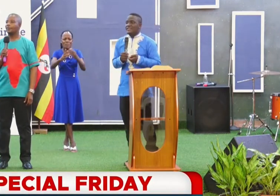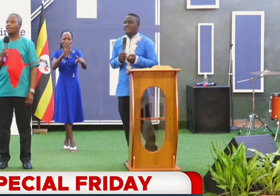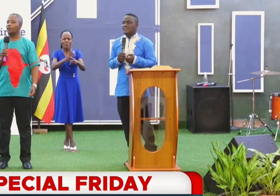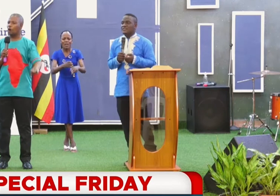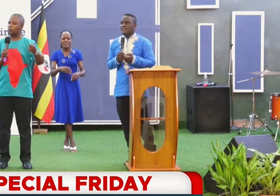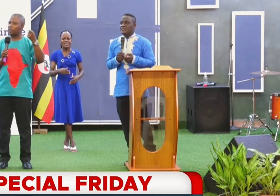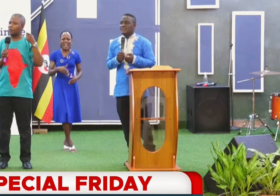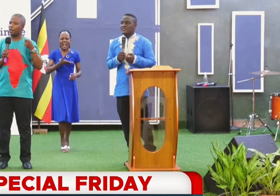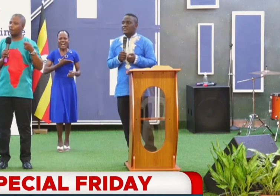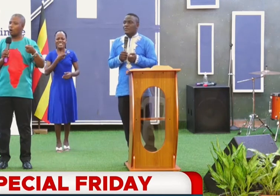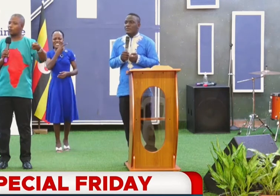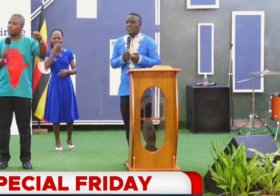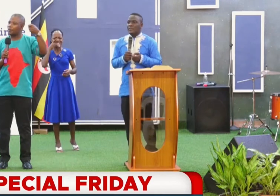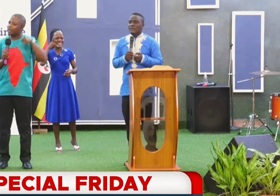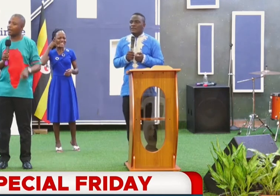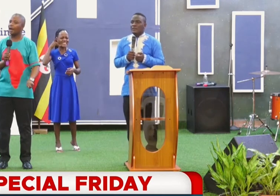in.